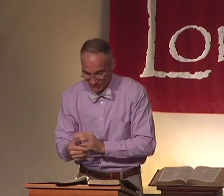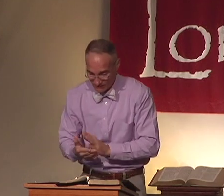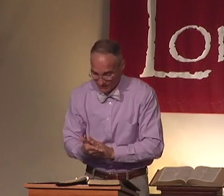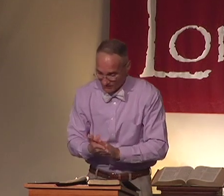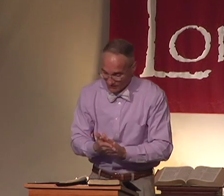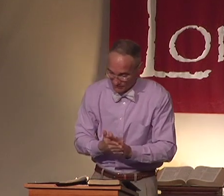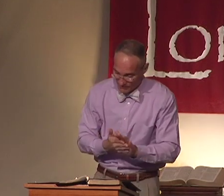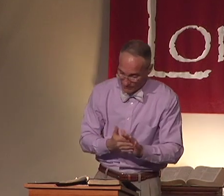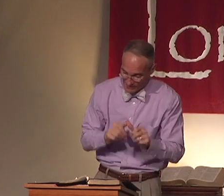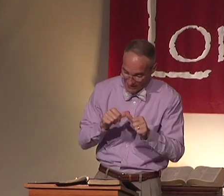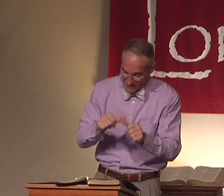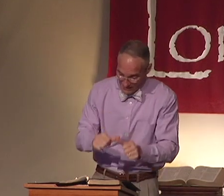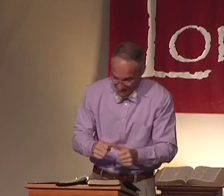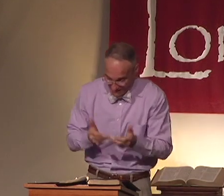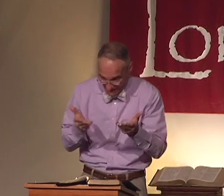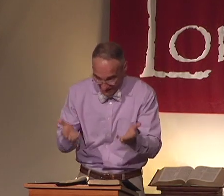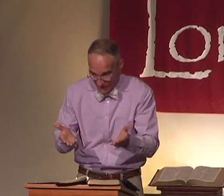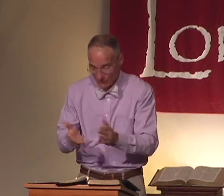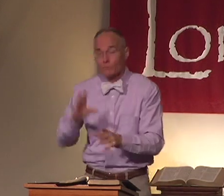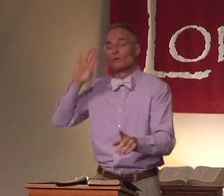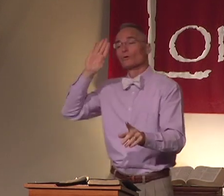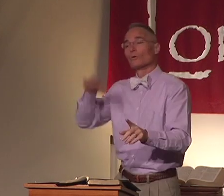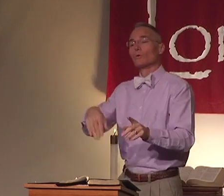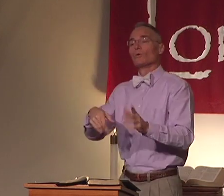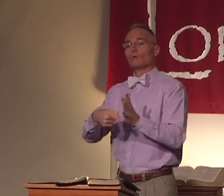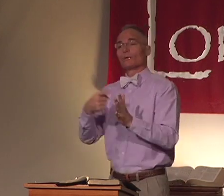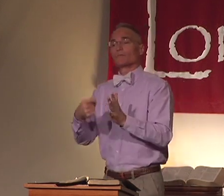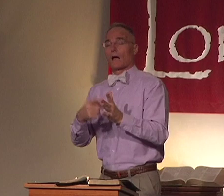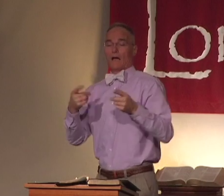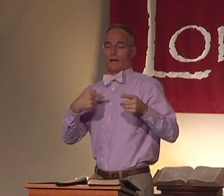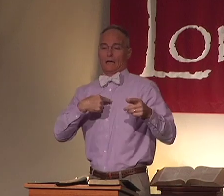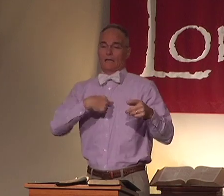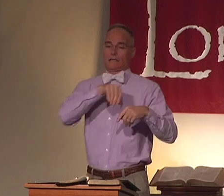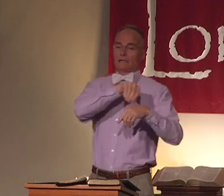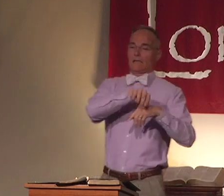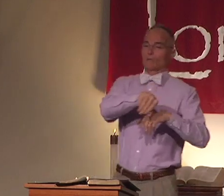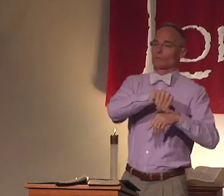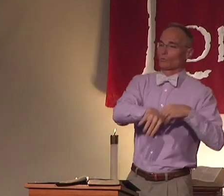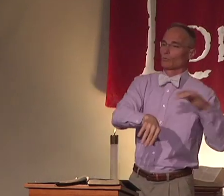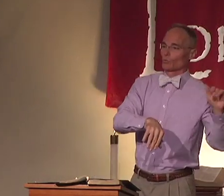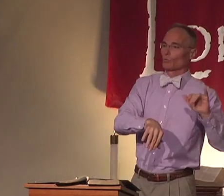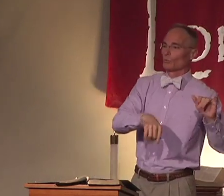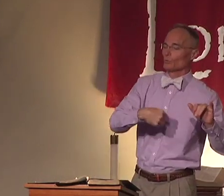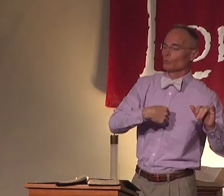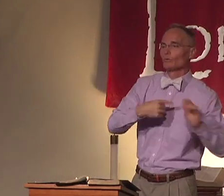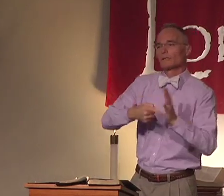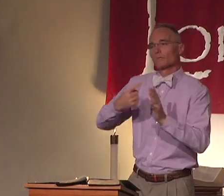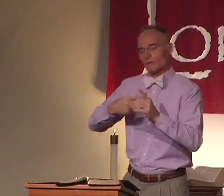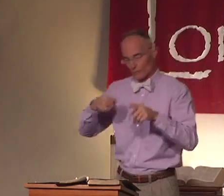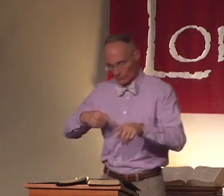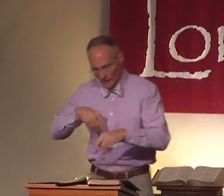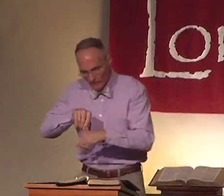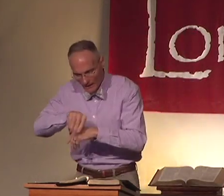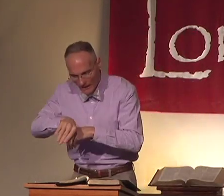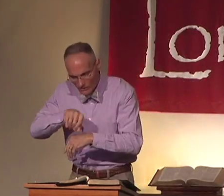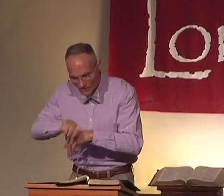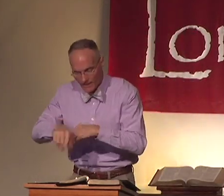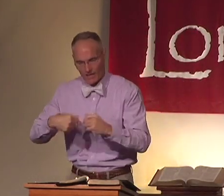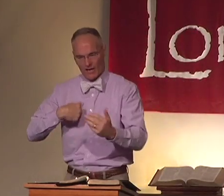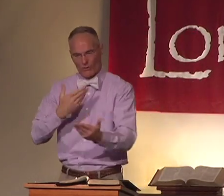it. And it's constantly there. And you know, sometimes I do counseling. And sometimes during